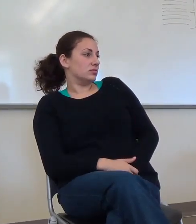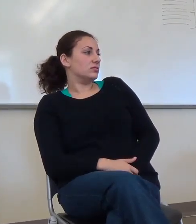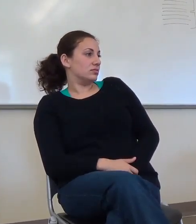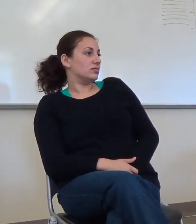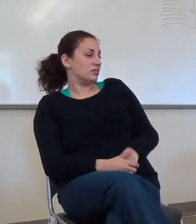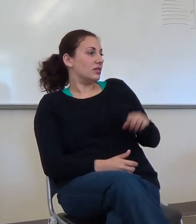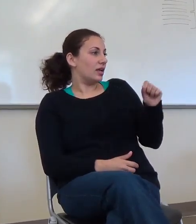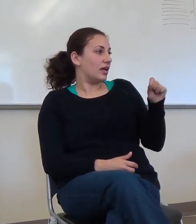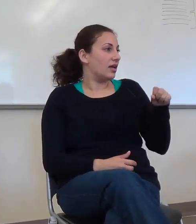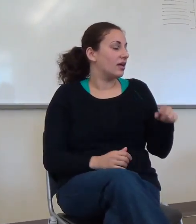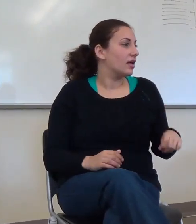Okay. Actually,